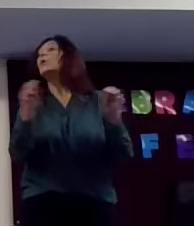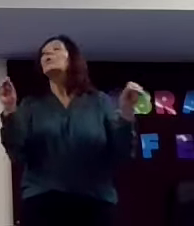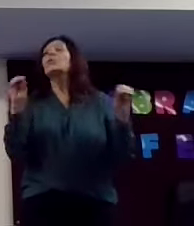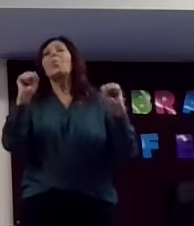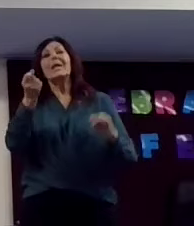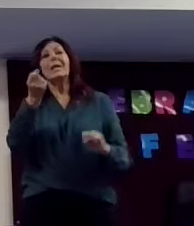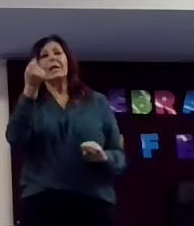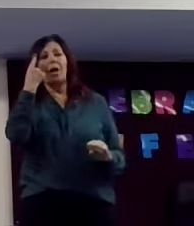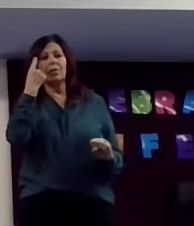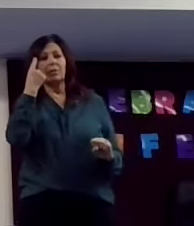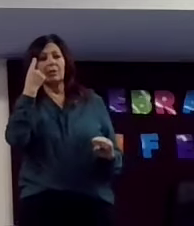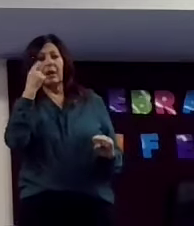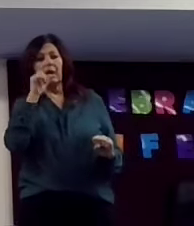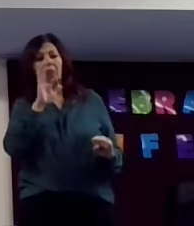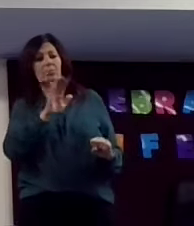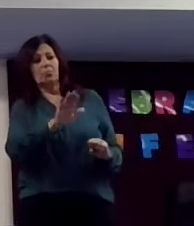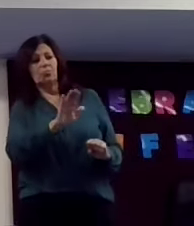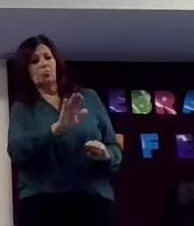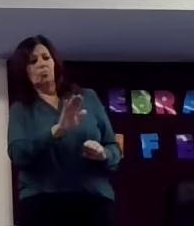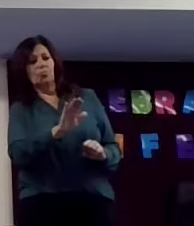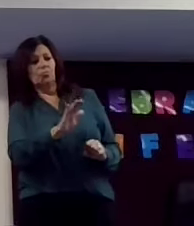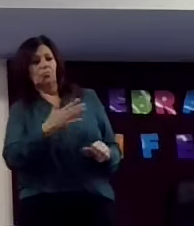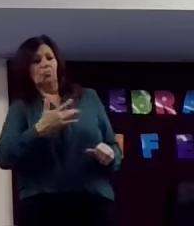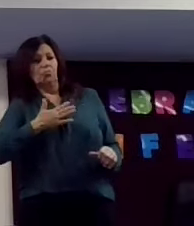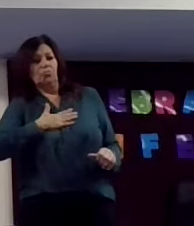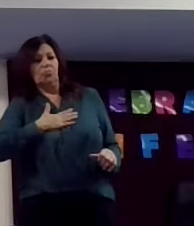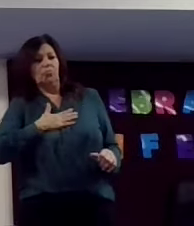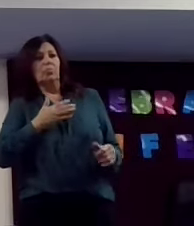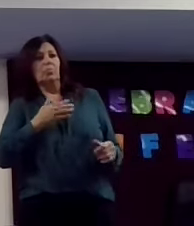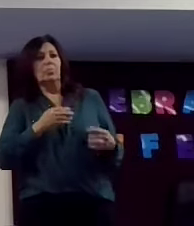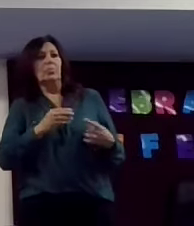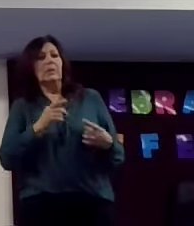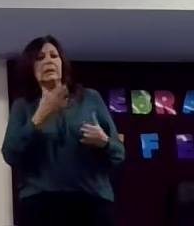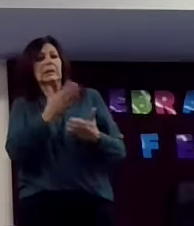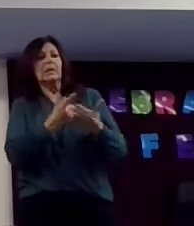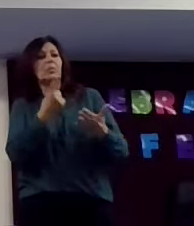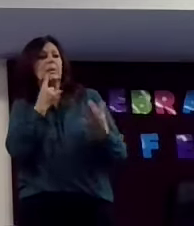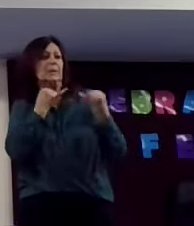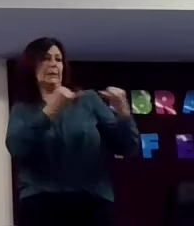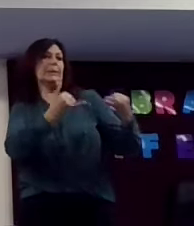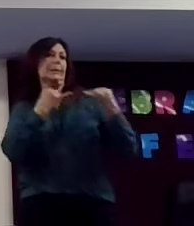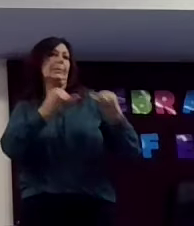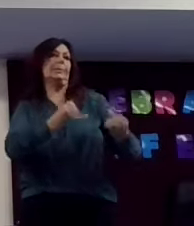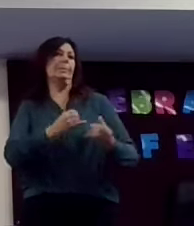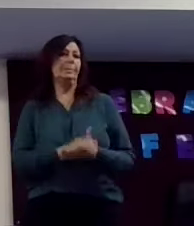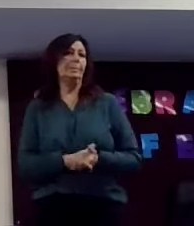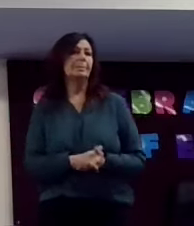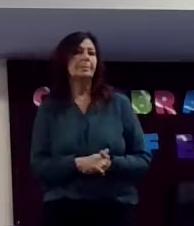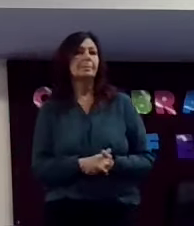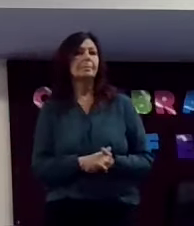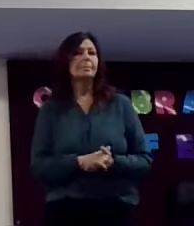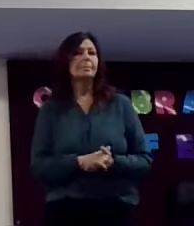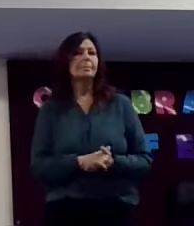nobody can understand what that patient is going through than somebody else who has something similar that they're going through. And it's